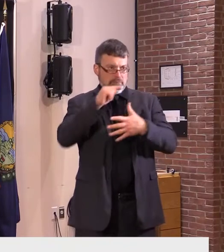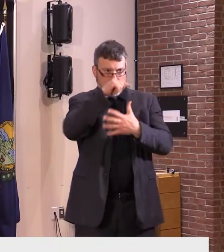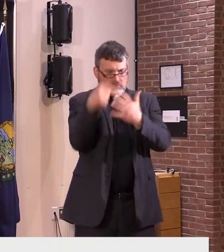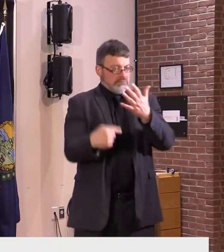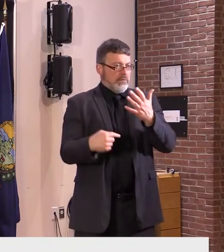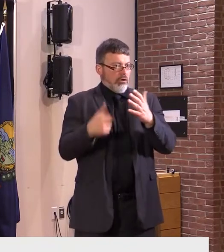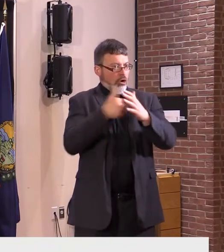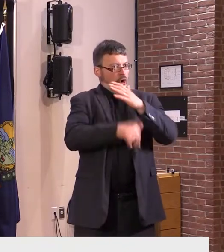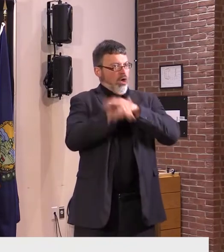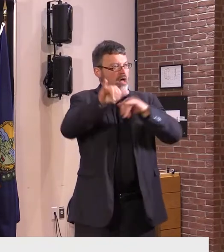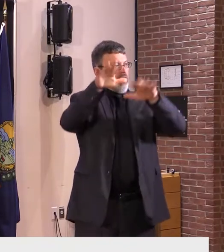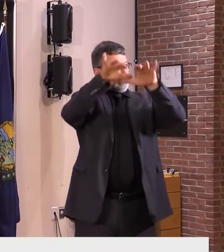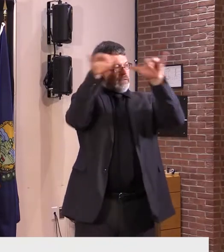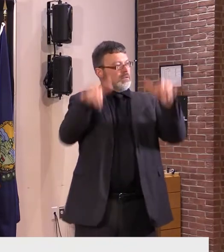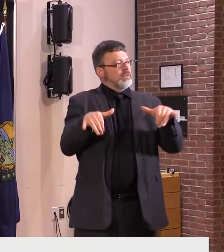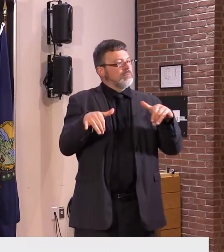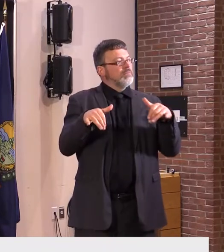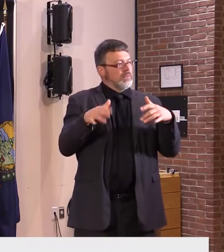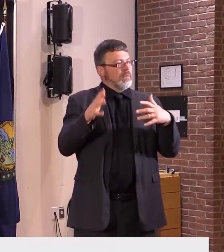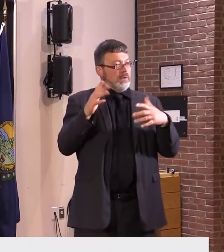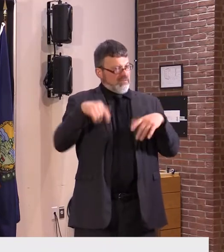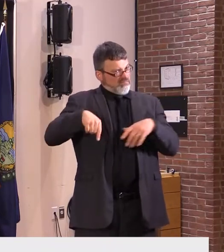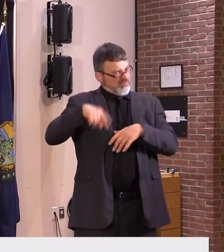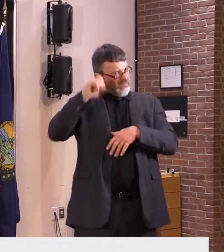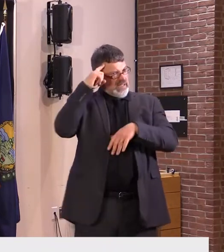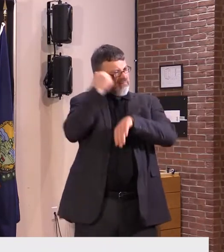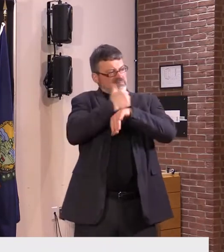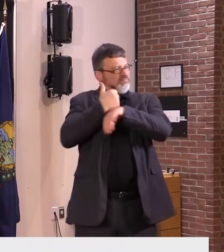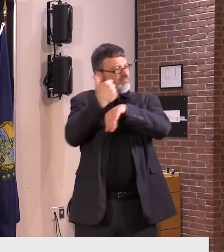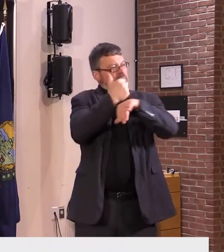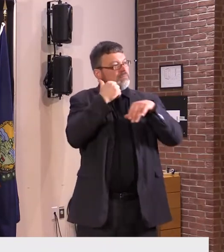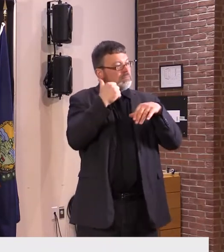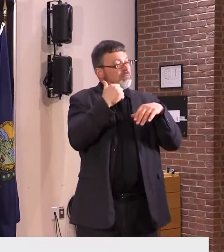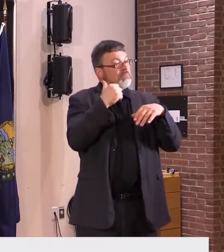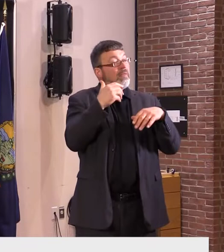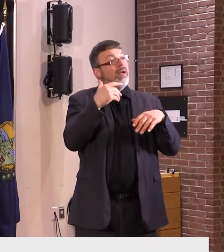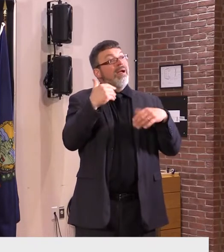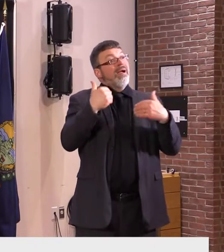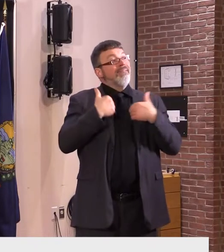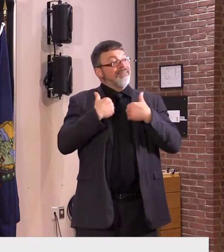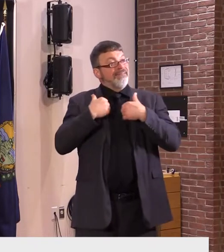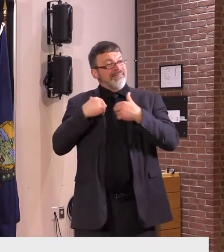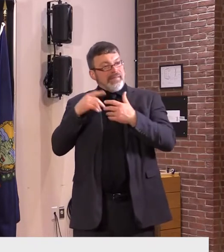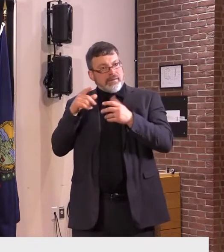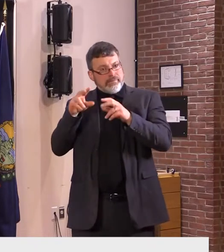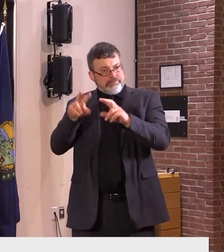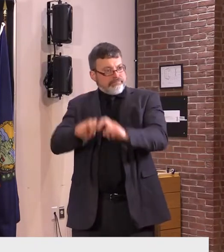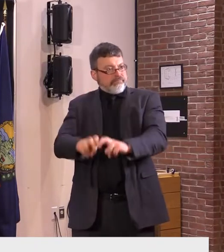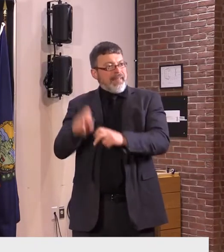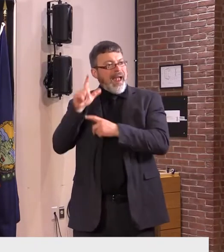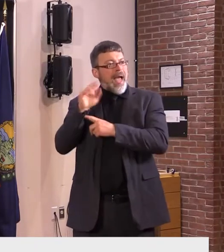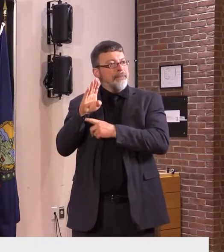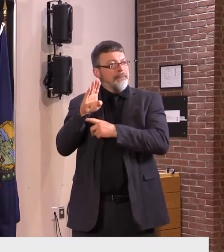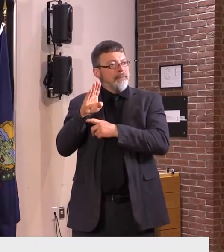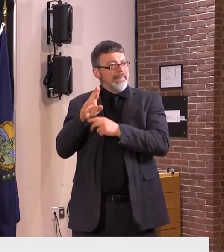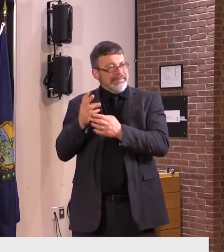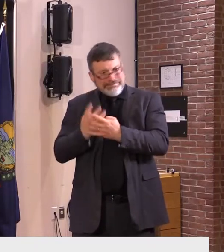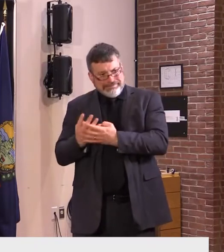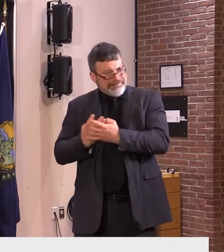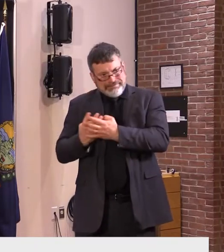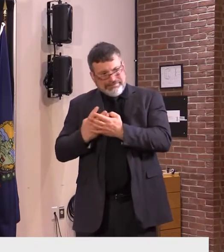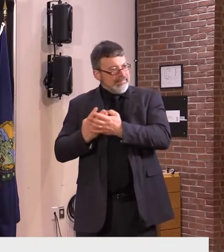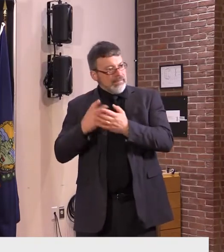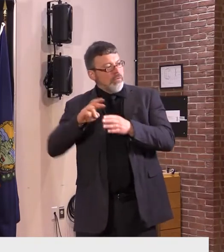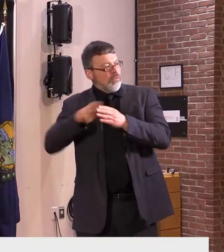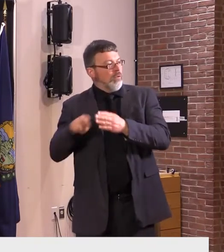sites through our contractor and sending specimens to outside labs, to bringing on healthcare partners to run joint COVID